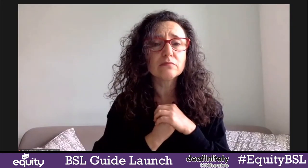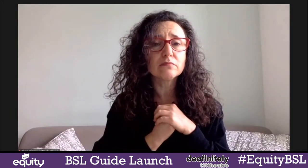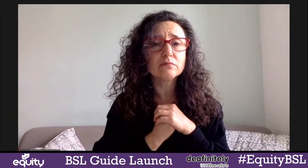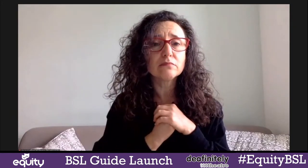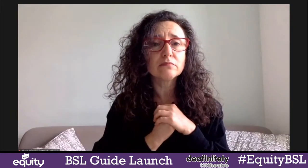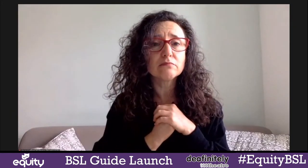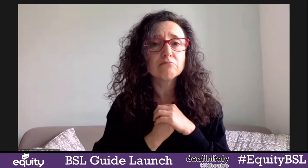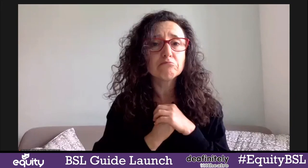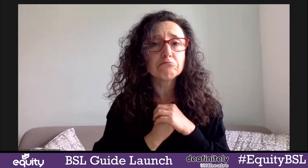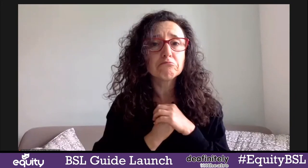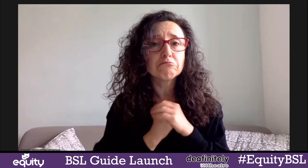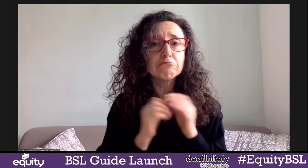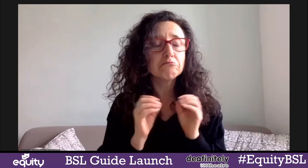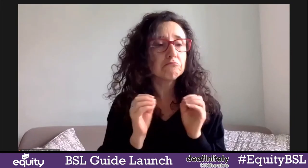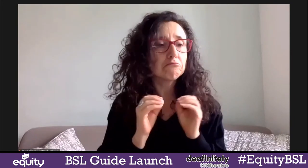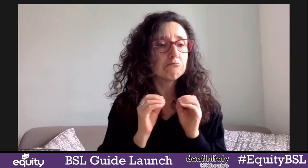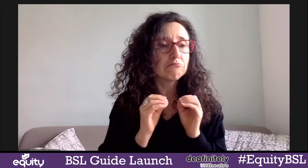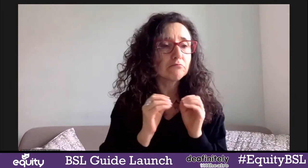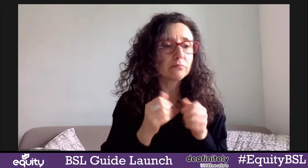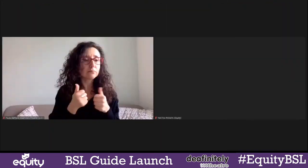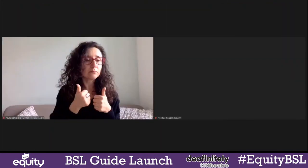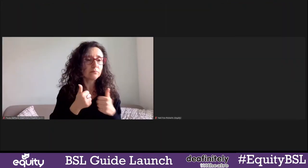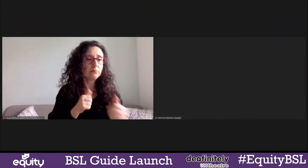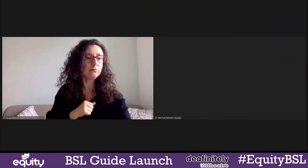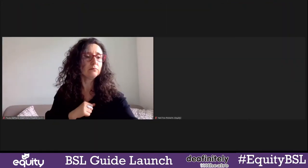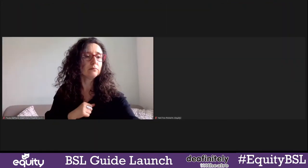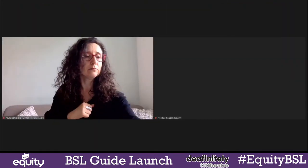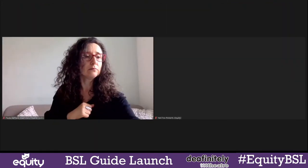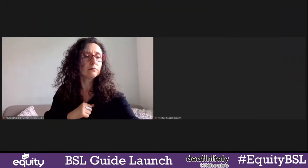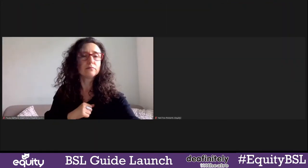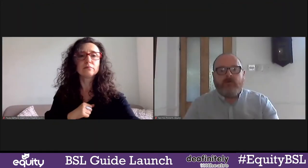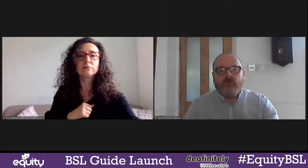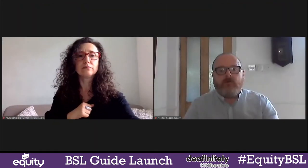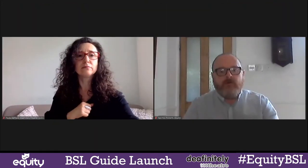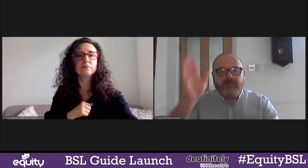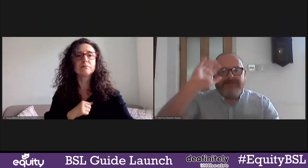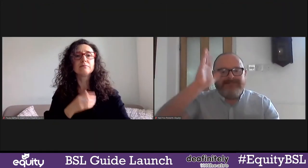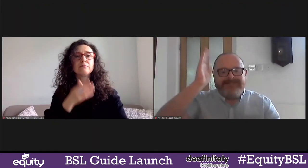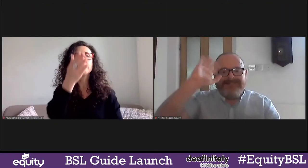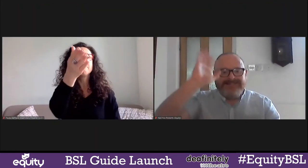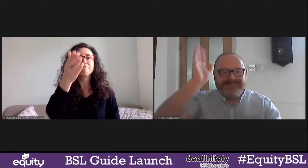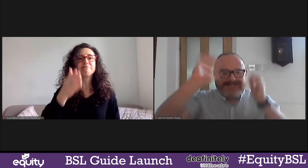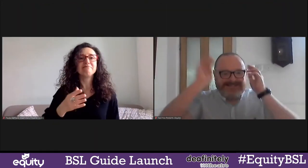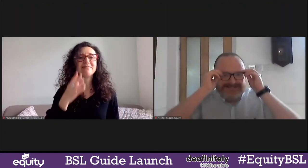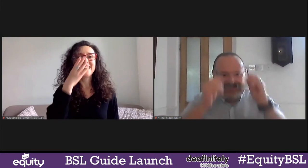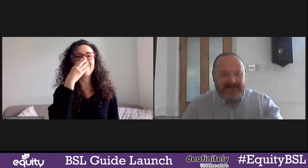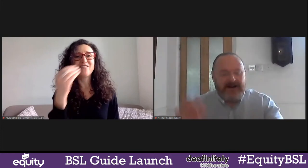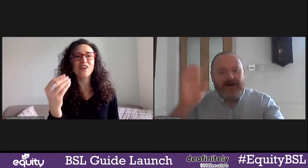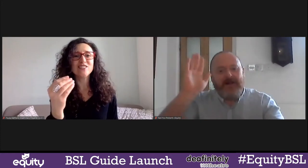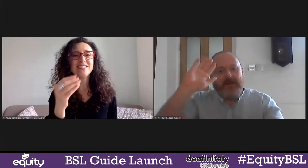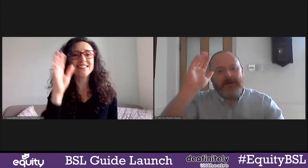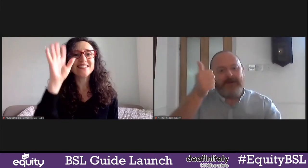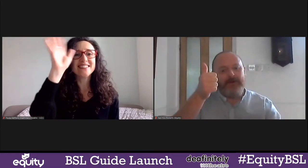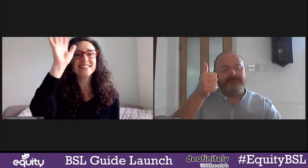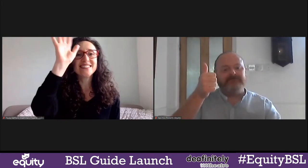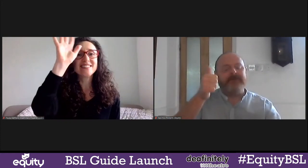regard? Neil, are you there? Oh, here he comes. Excellent. Hello, Neil.